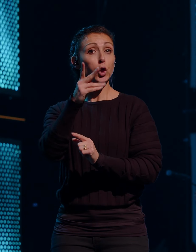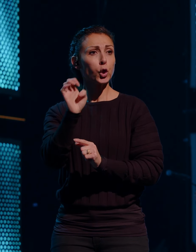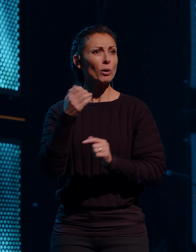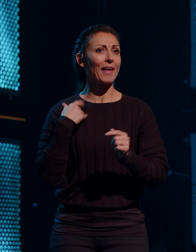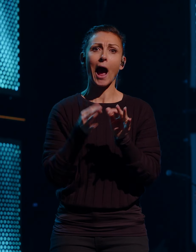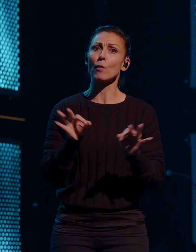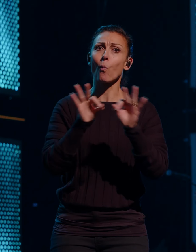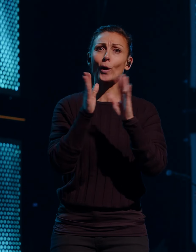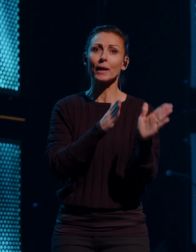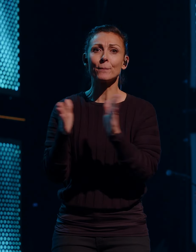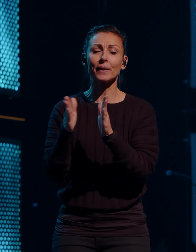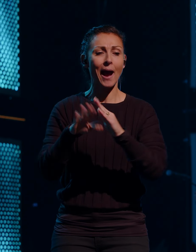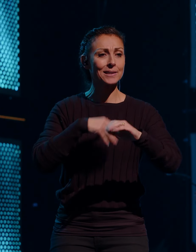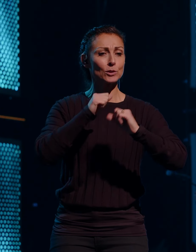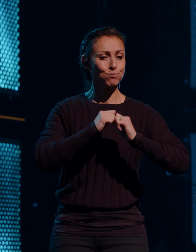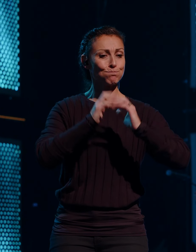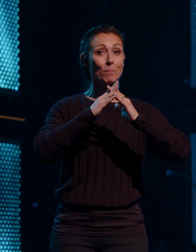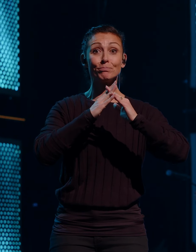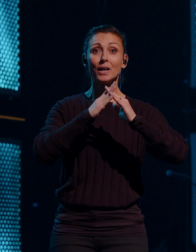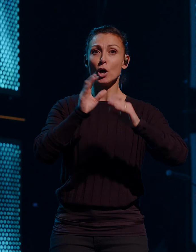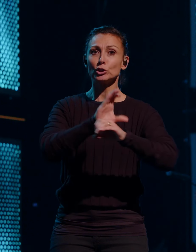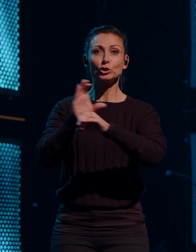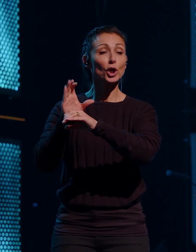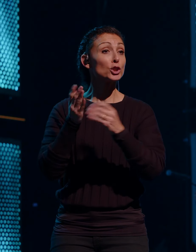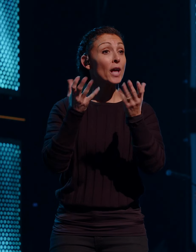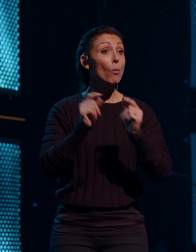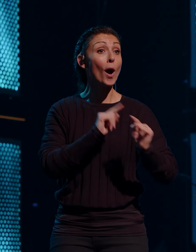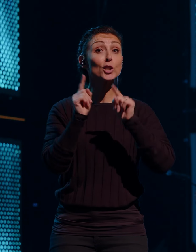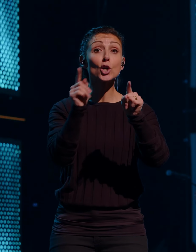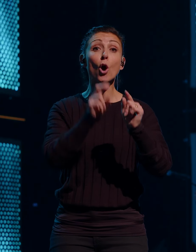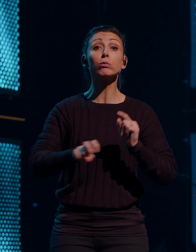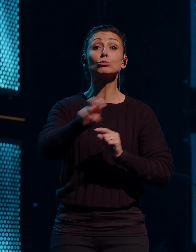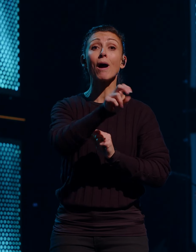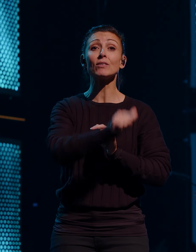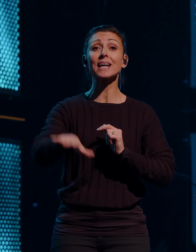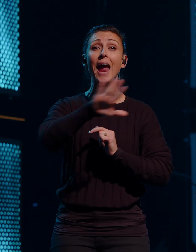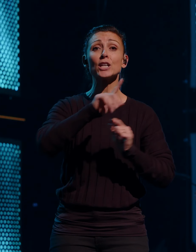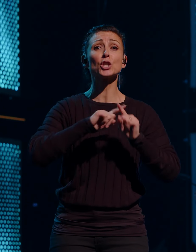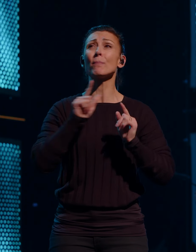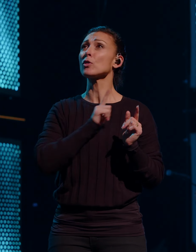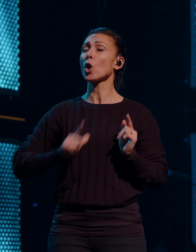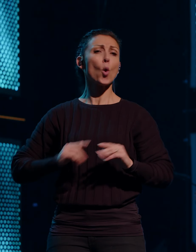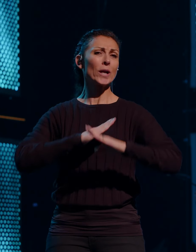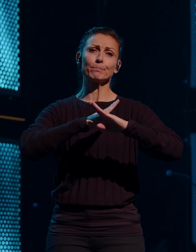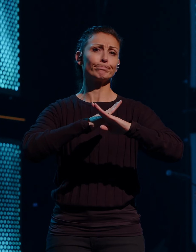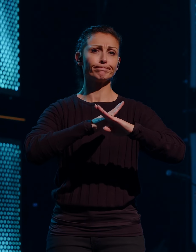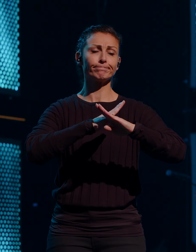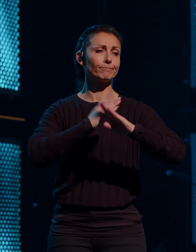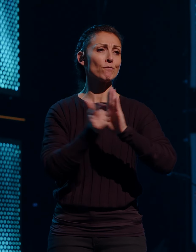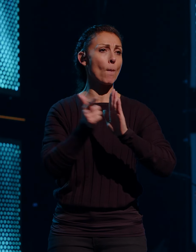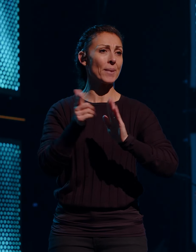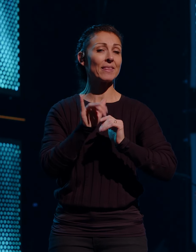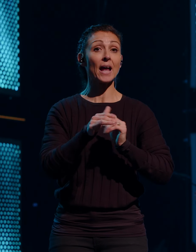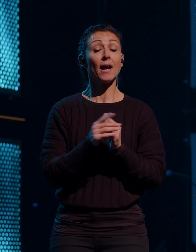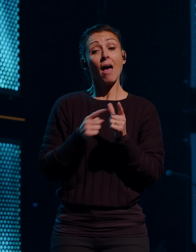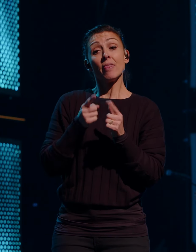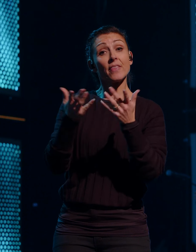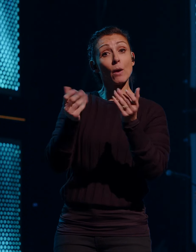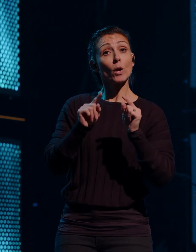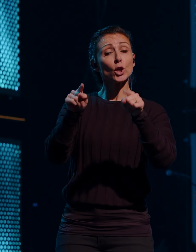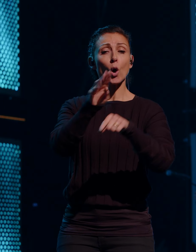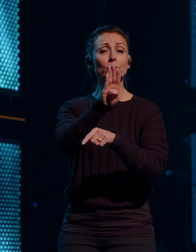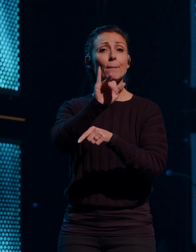to start a church. They wanted to go to Asia, but the Lord forbade them to go to Asia. And then they wanted to go to Bithynia, but the